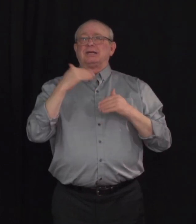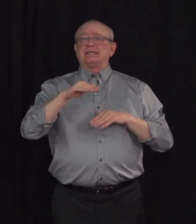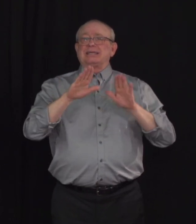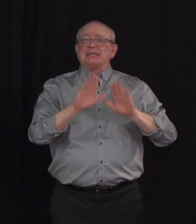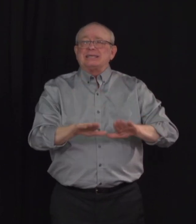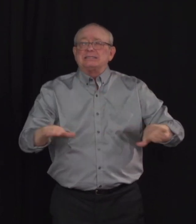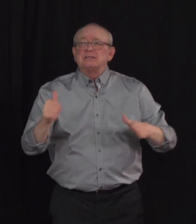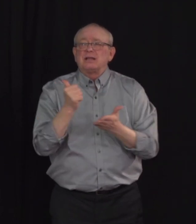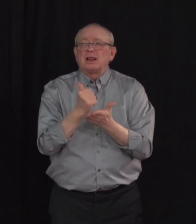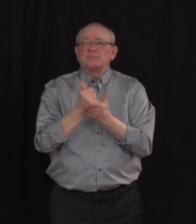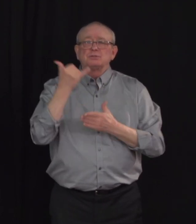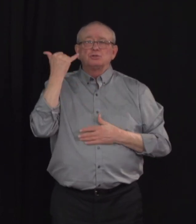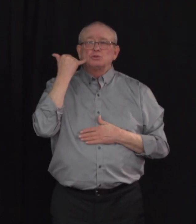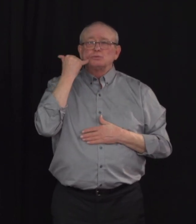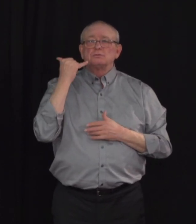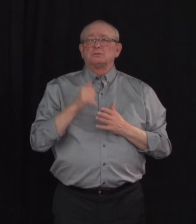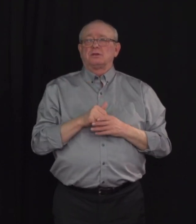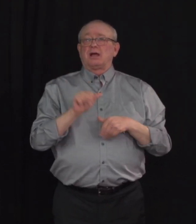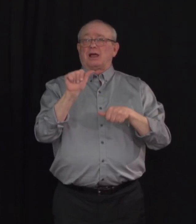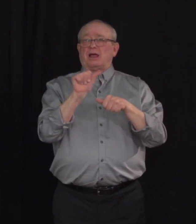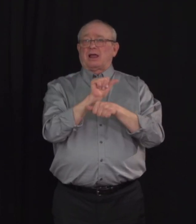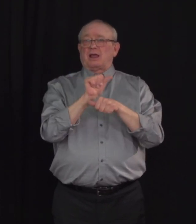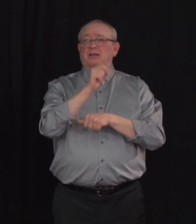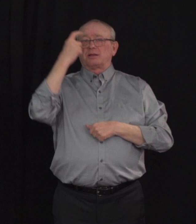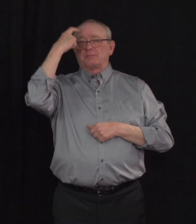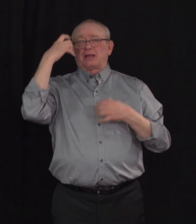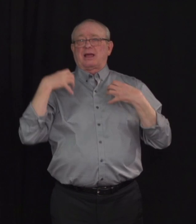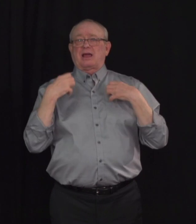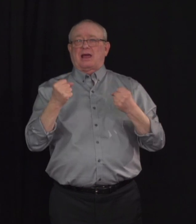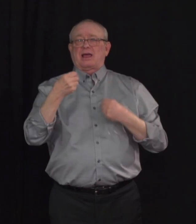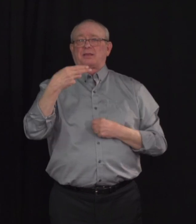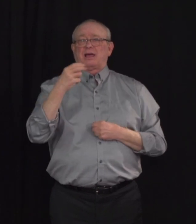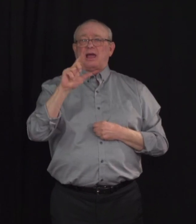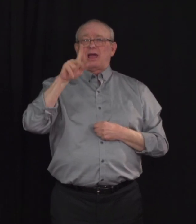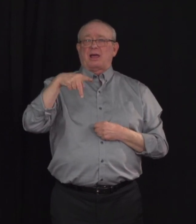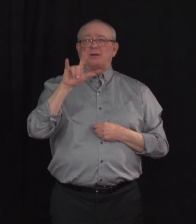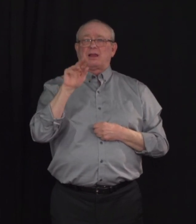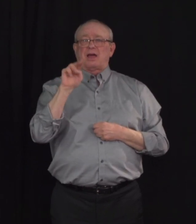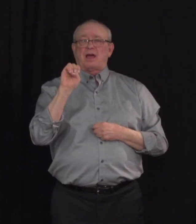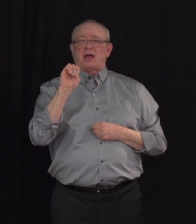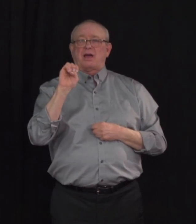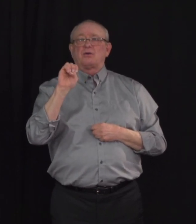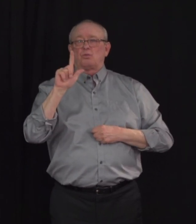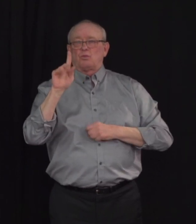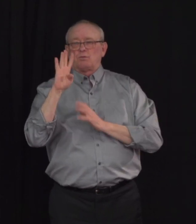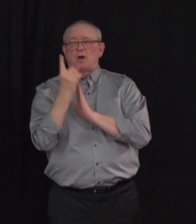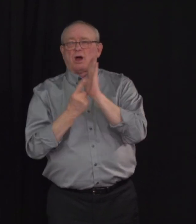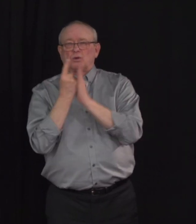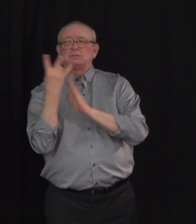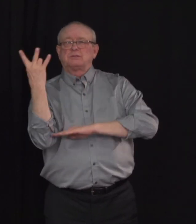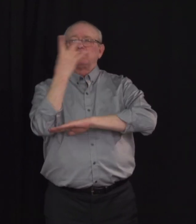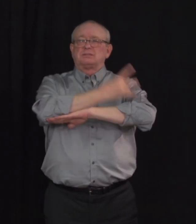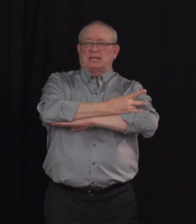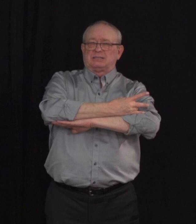Addiction Helpline also provides confidential support for alcohol, tobacco, drugs, and problem gambling. There's also